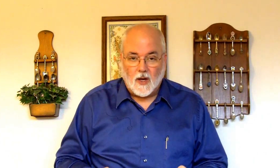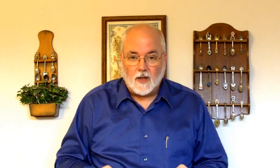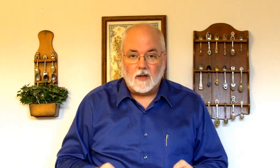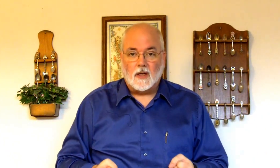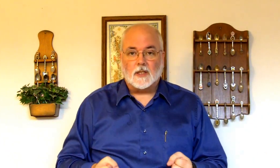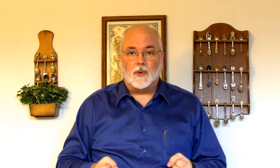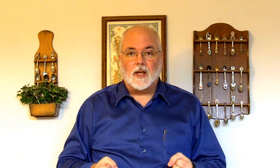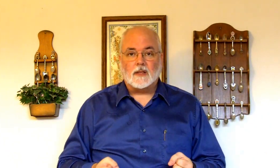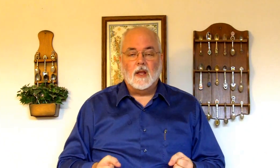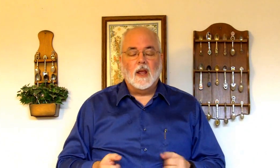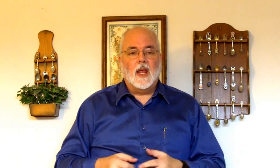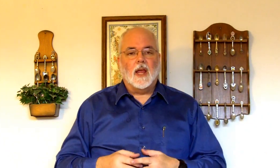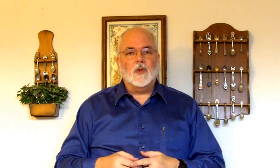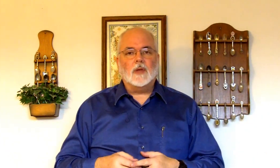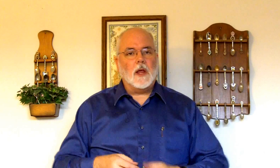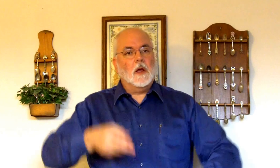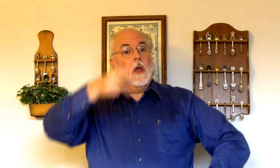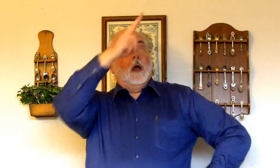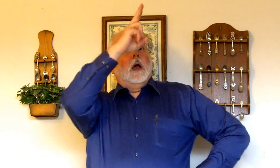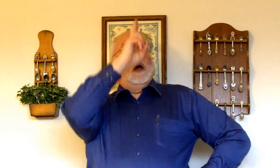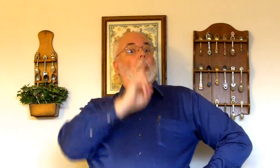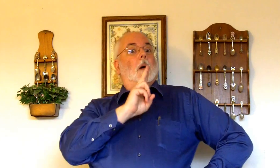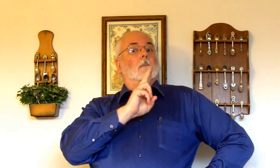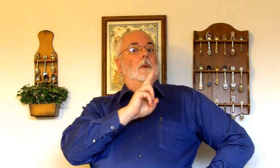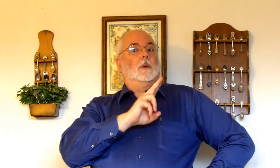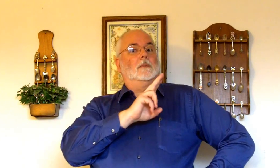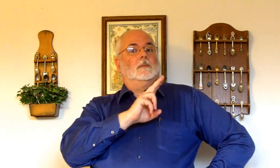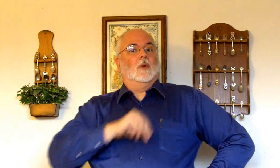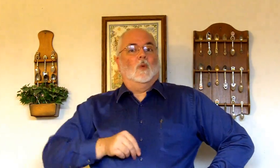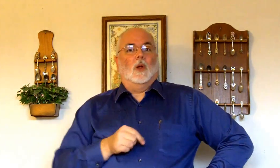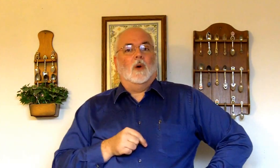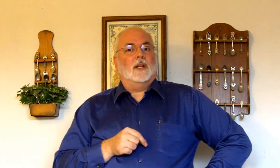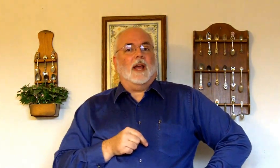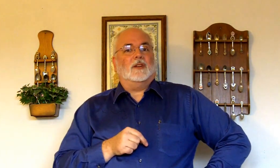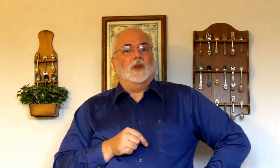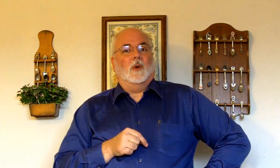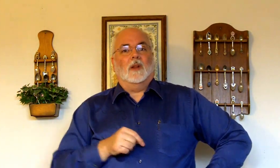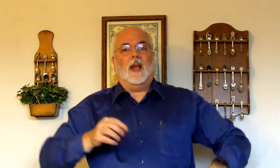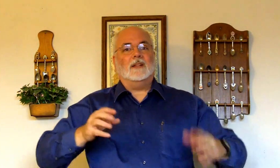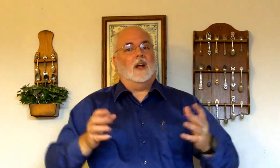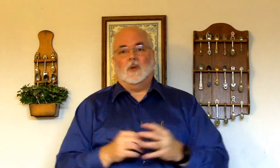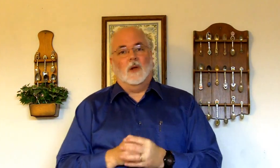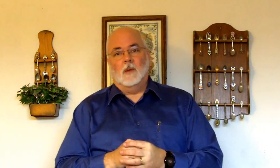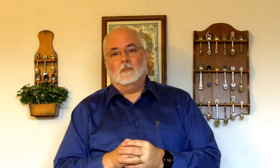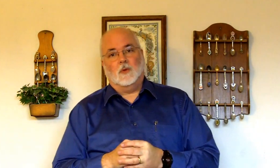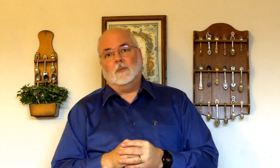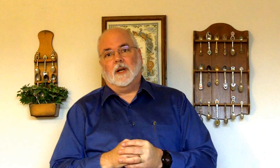to express. If you say humble, well, what does that show? That's not showing humility at